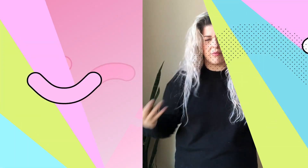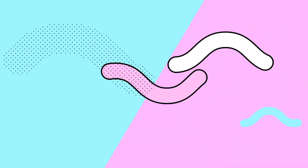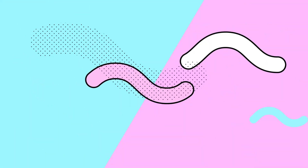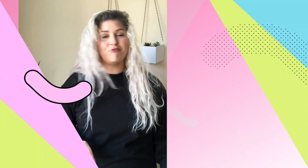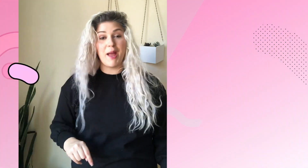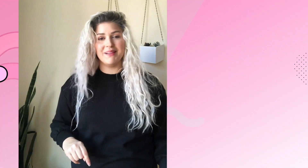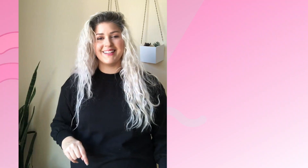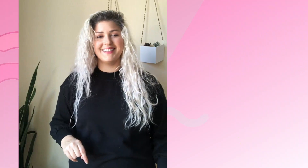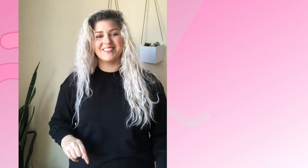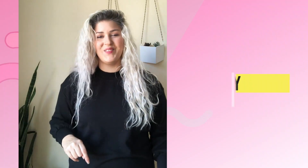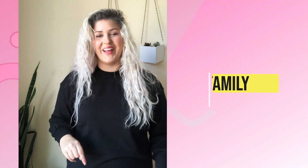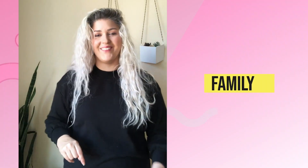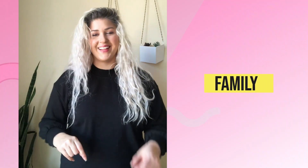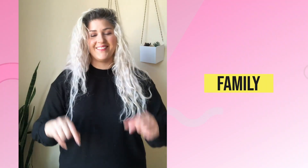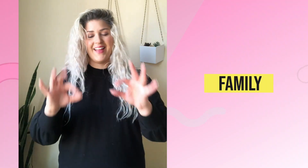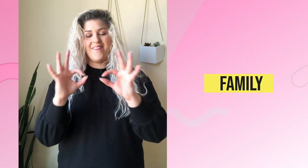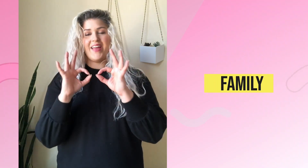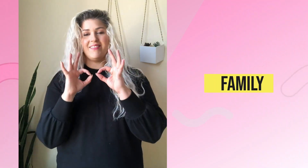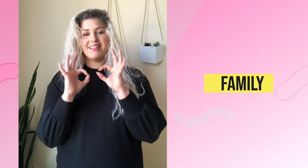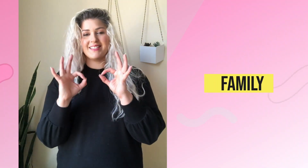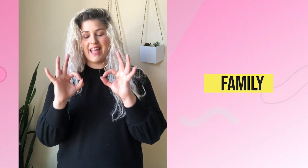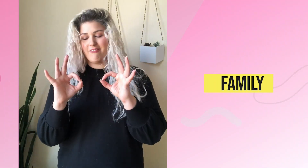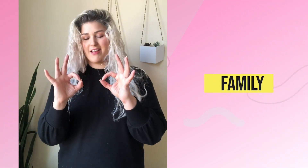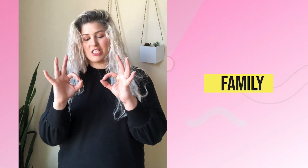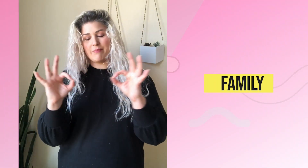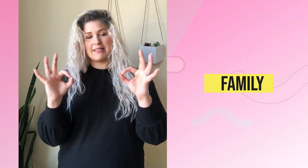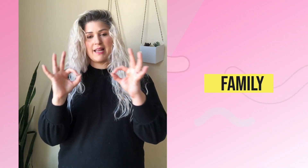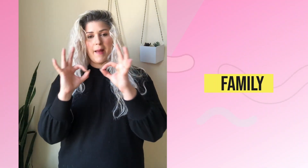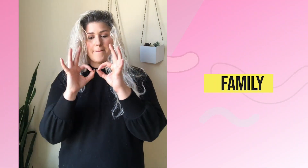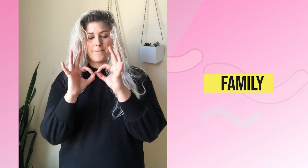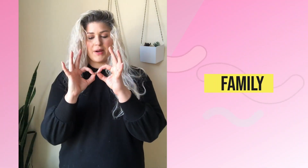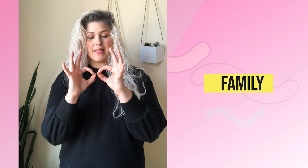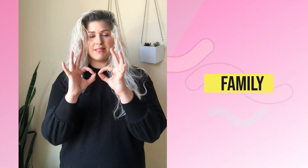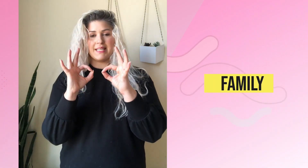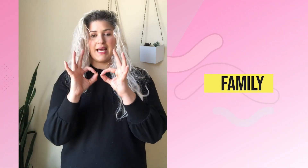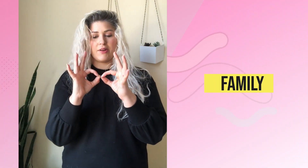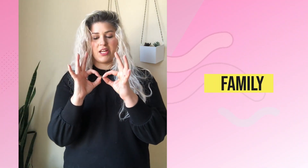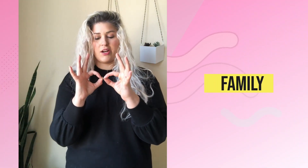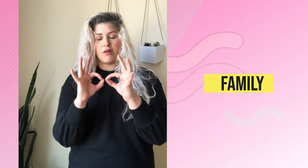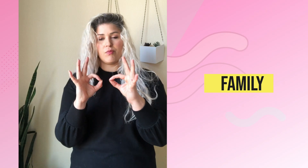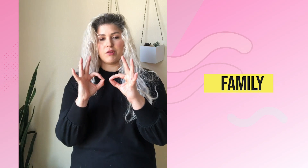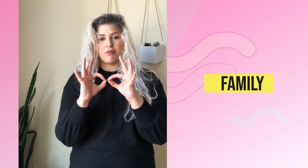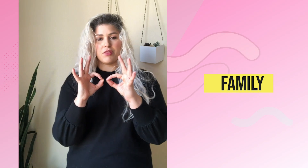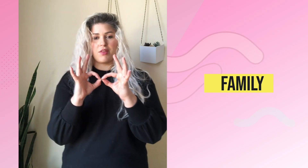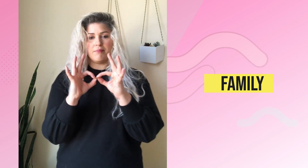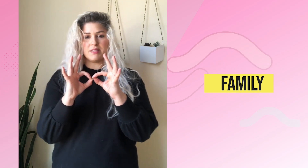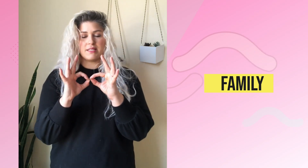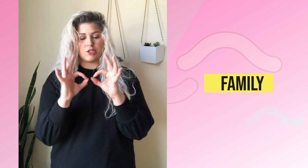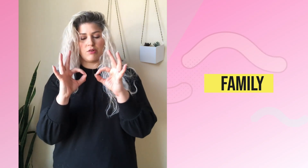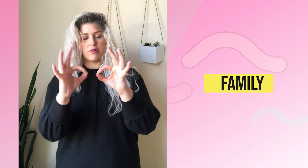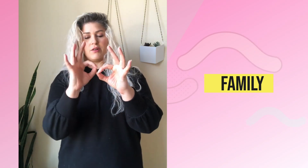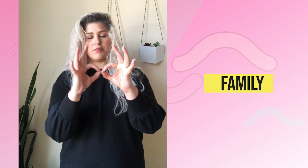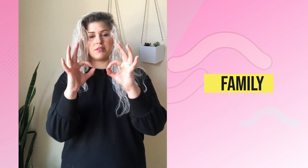one. Family, let's do family. Family is the F handshapes. Bring them together here with your